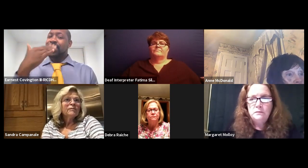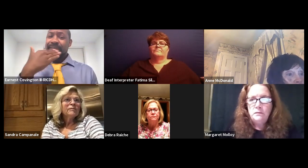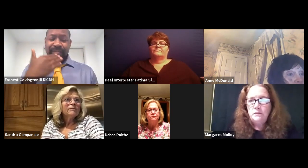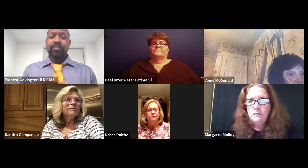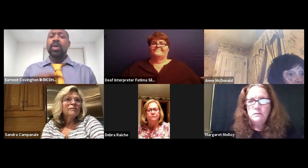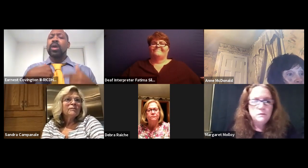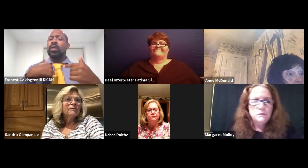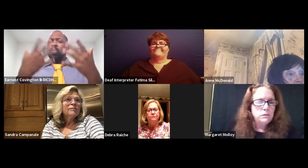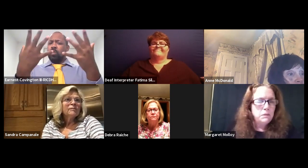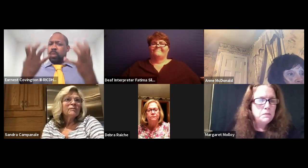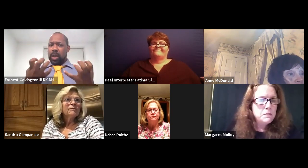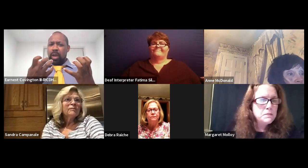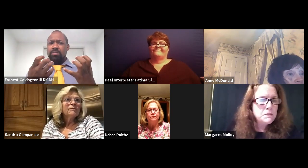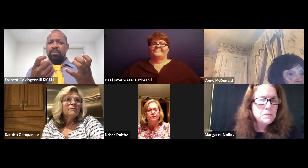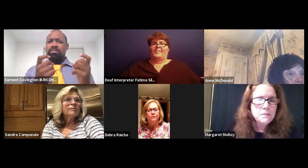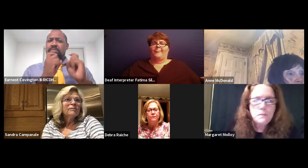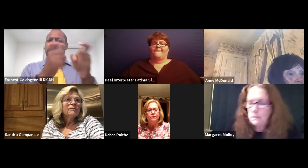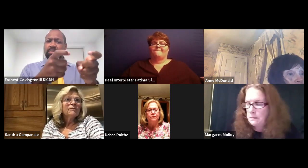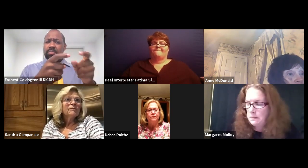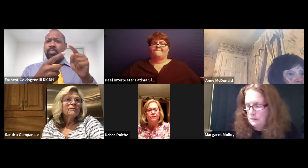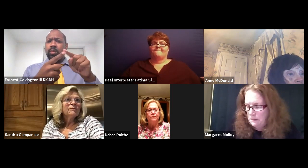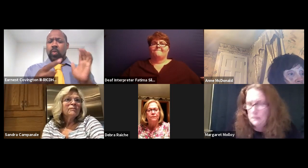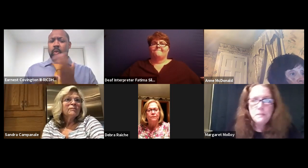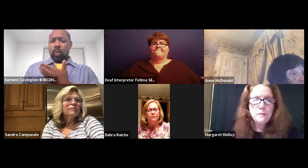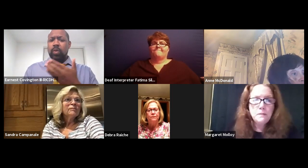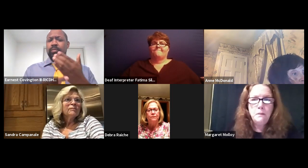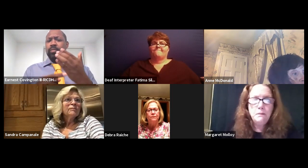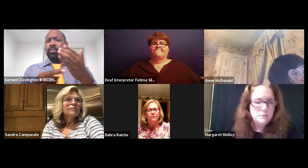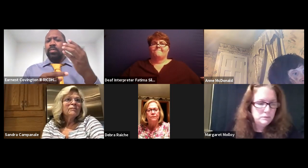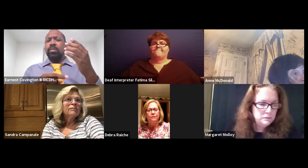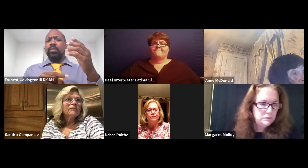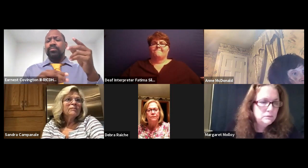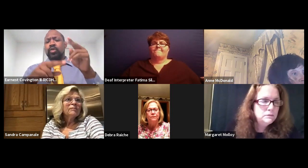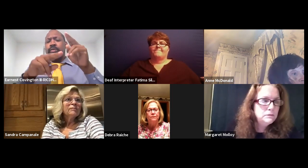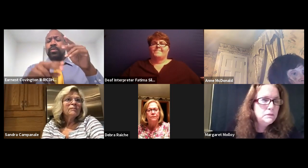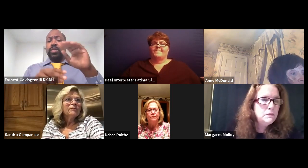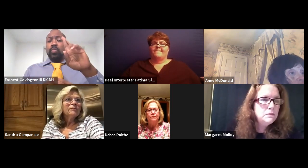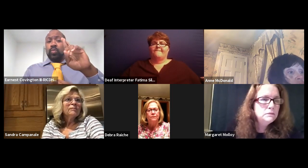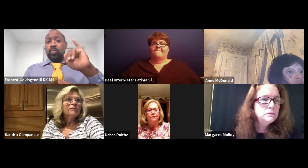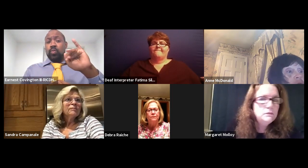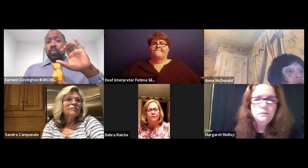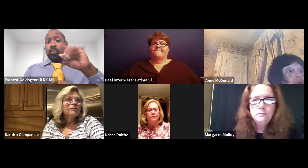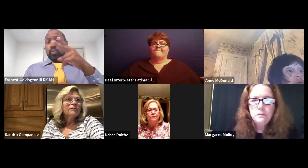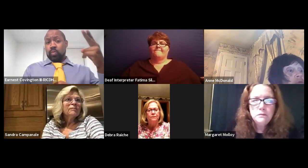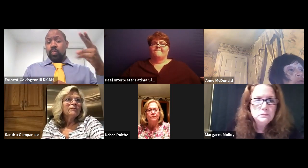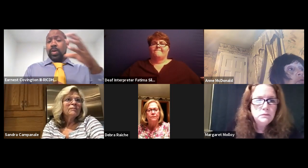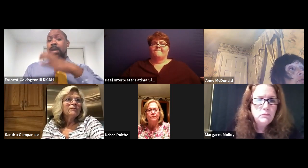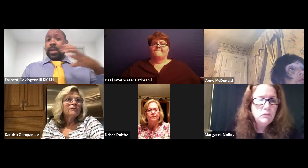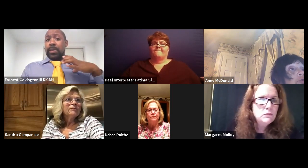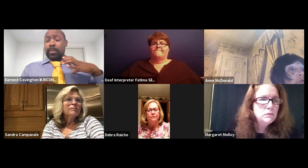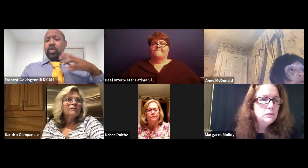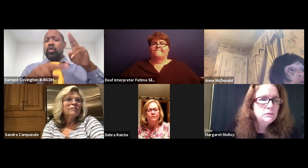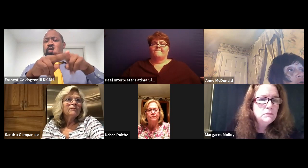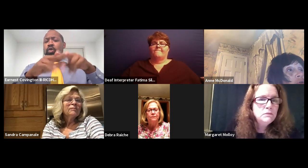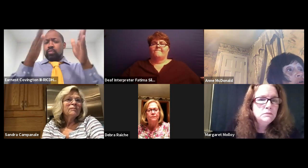that's the plan for now. Thank you. And what I'd like to do now is turn it over to our Rhode